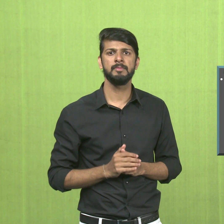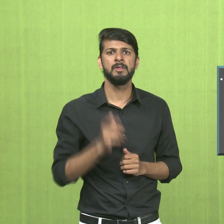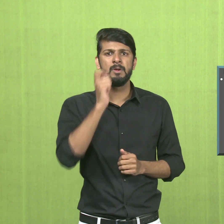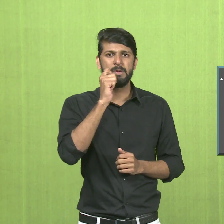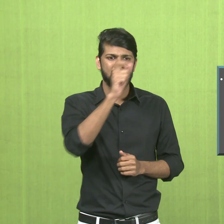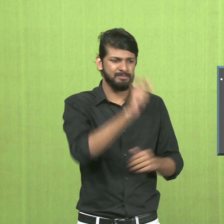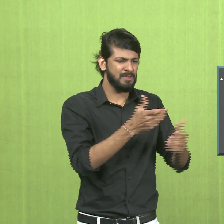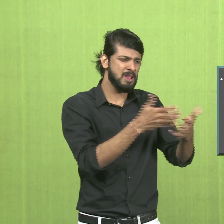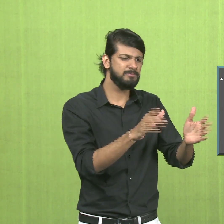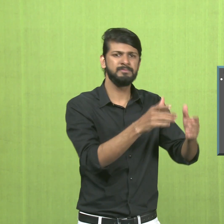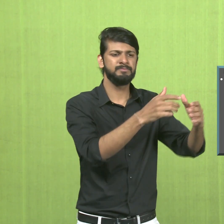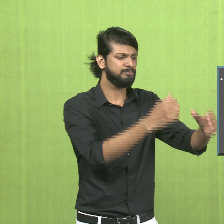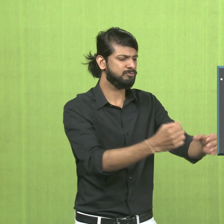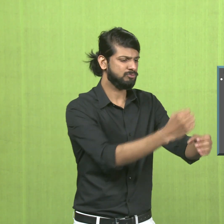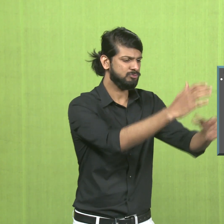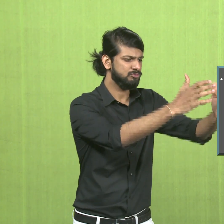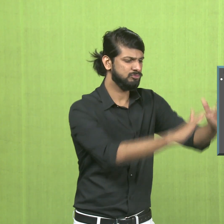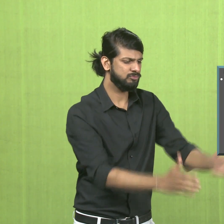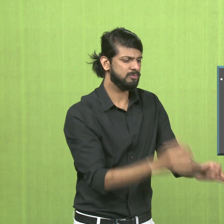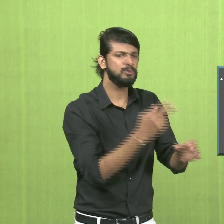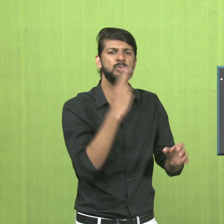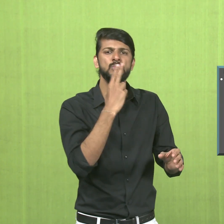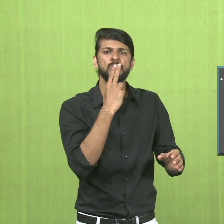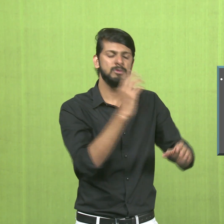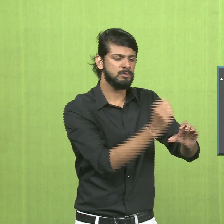a man smoking his hookah,